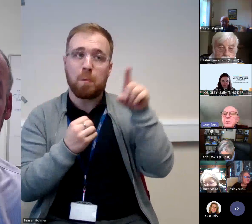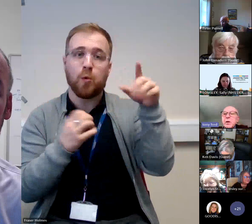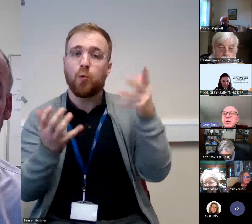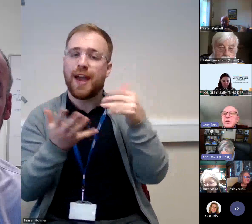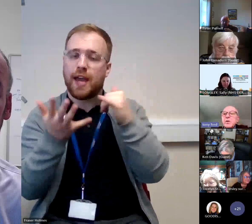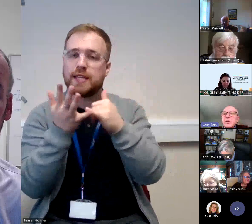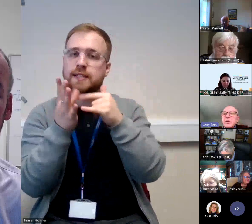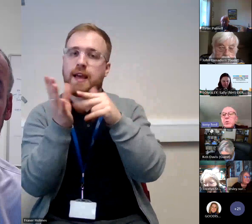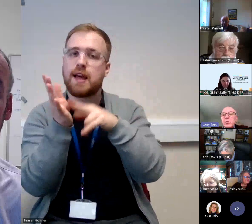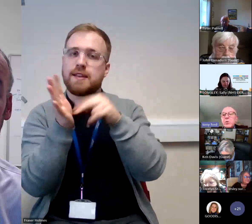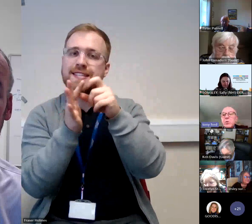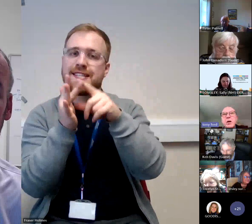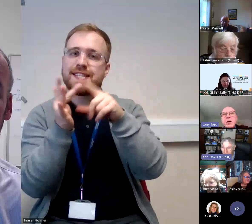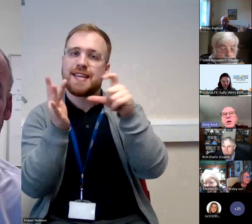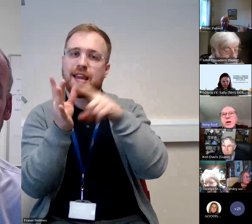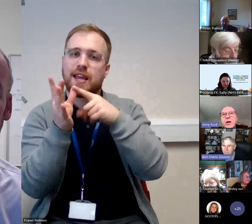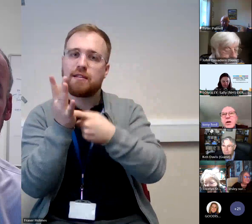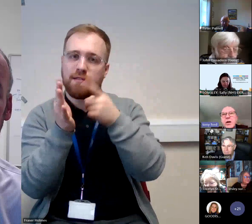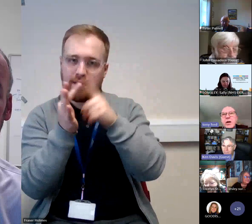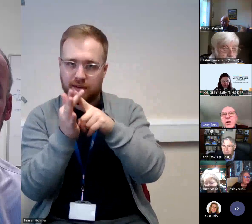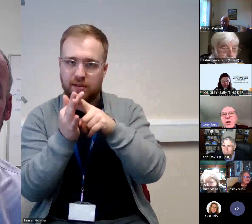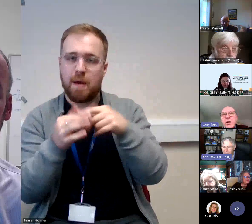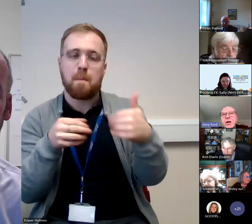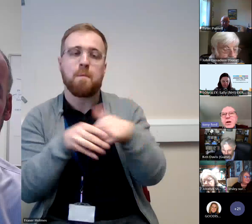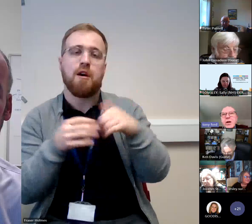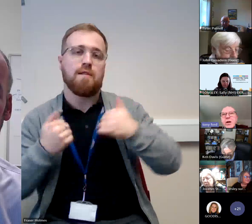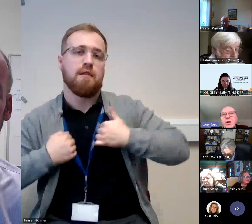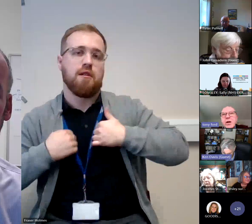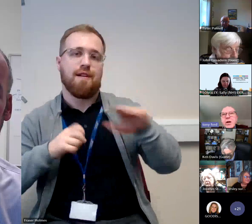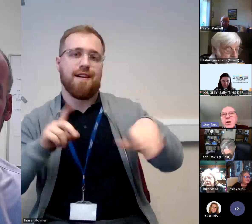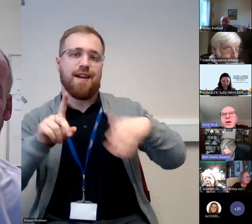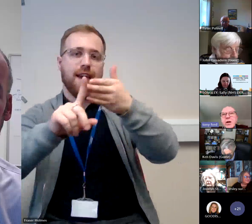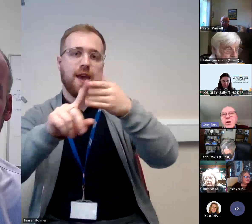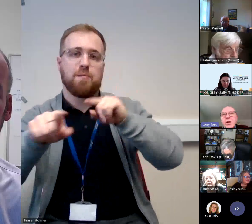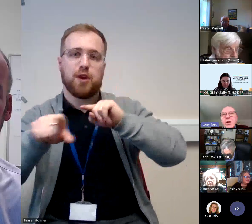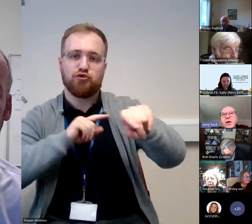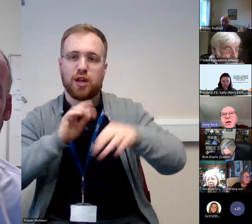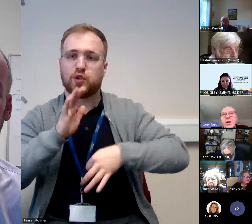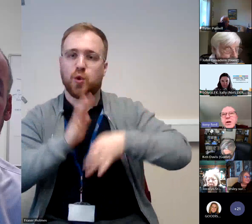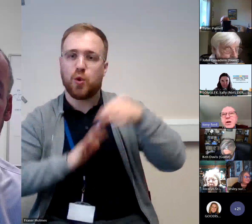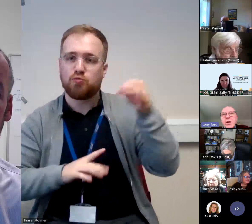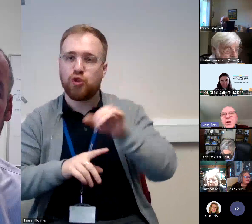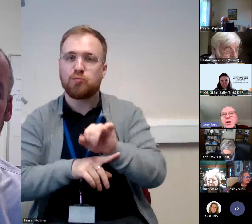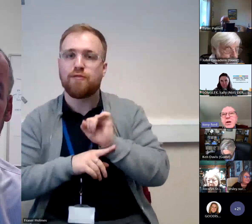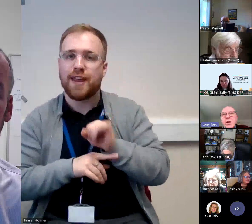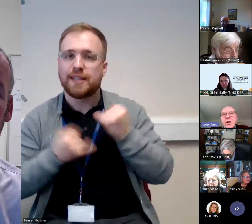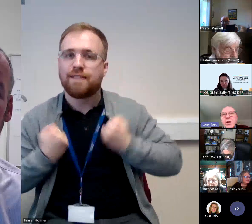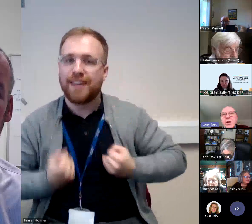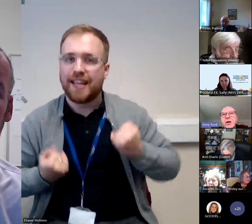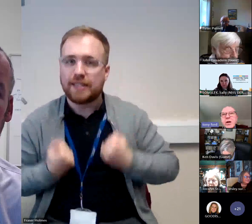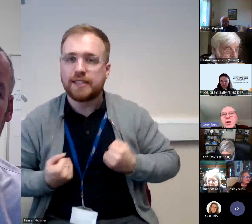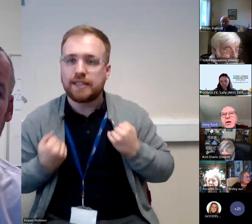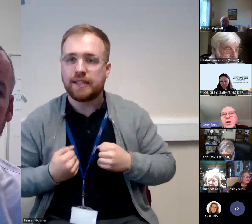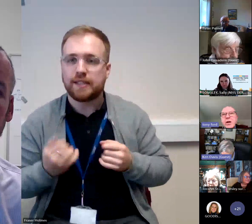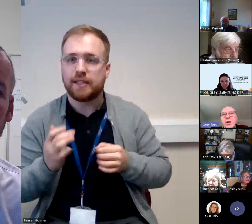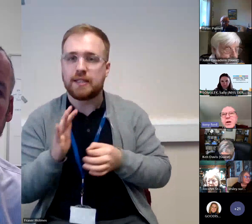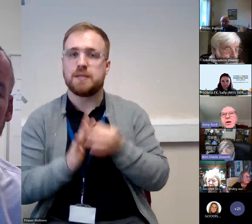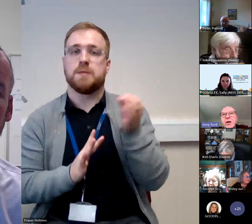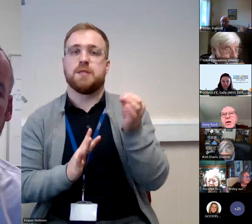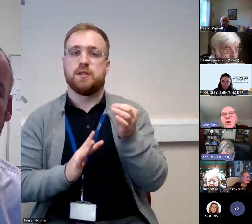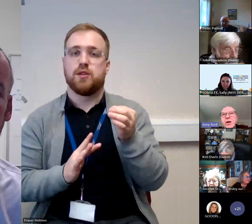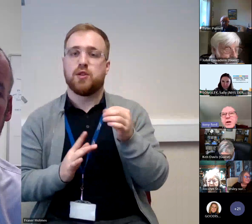and part of that, part of our aim is to try and help people with preventative health and other things. So I'm